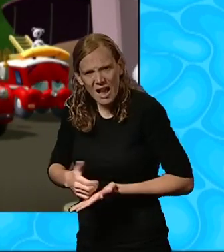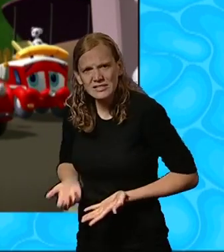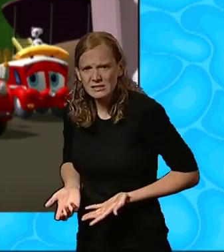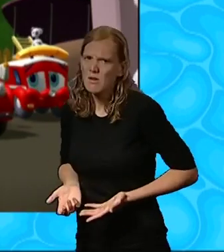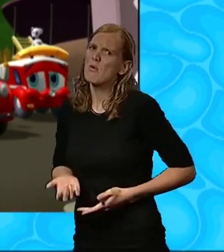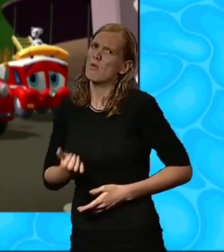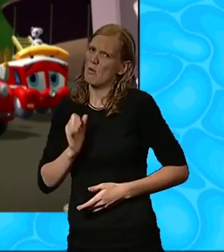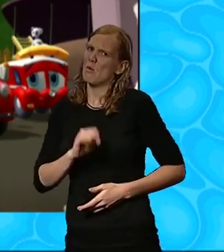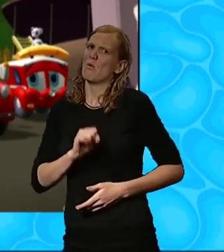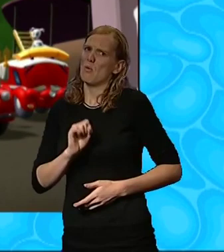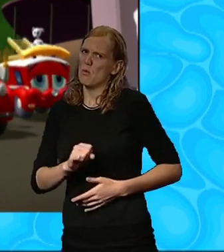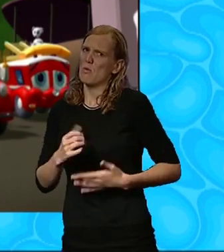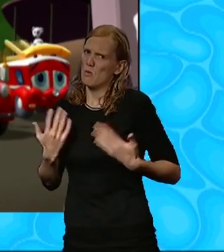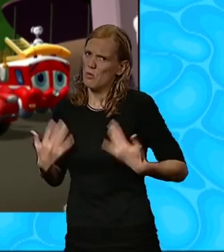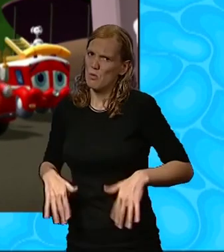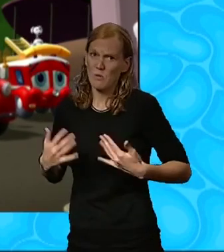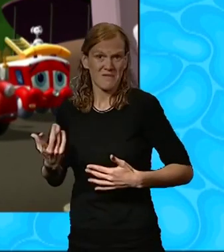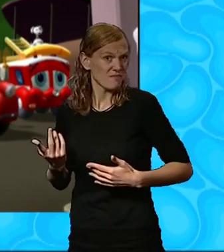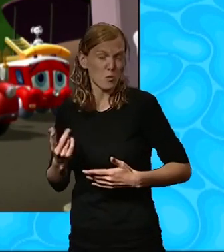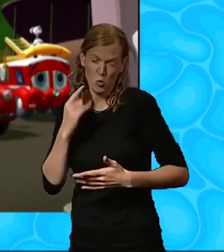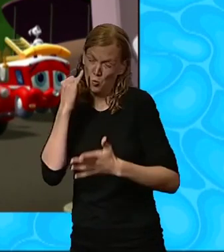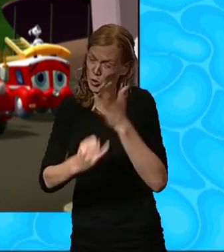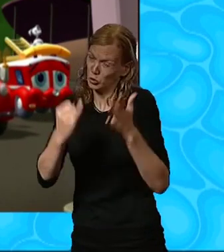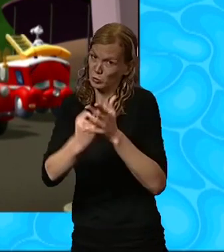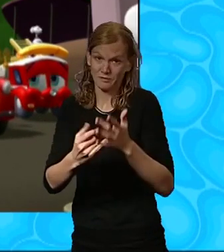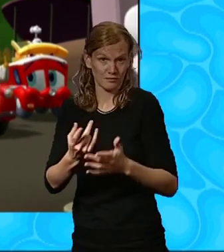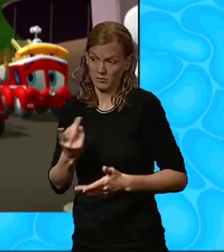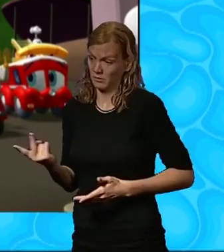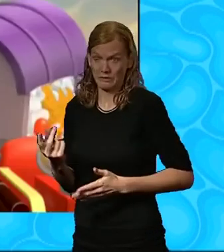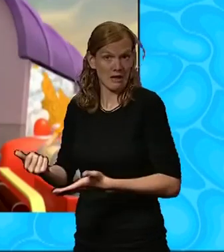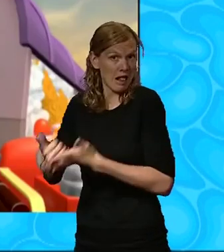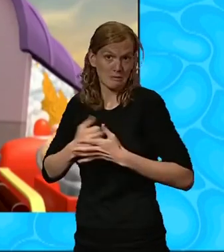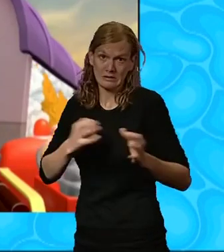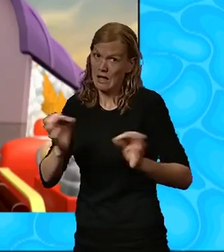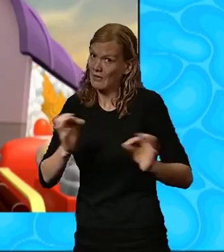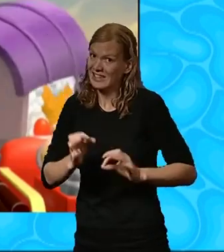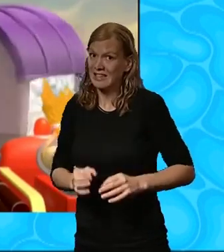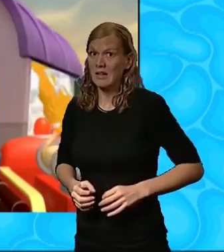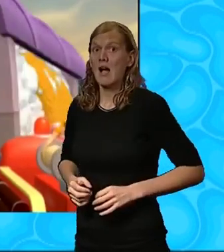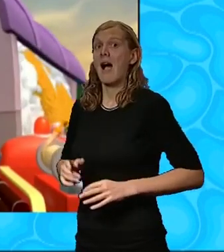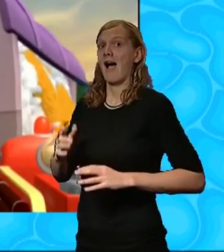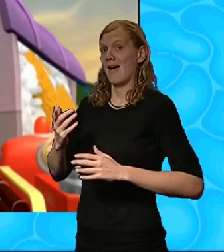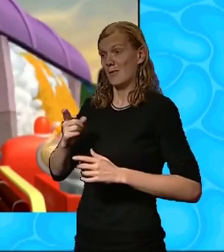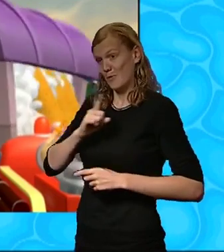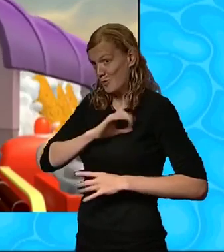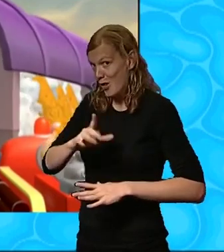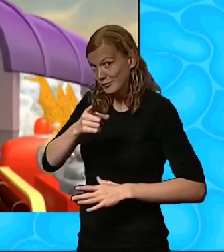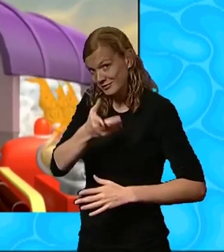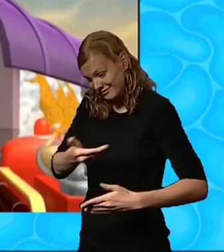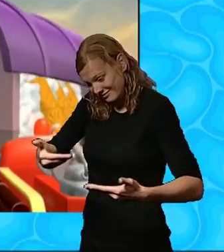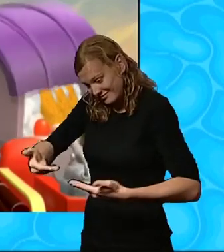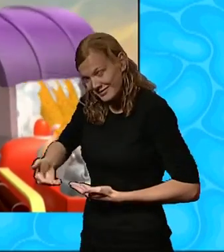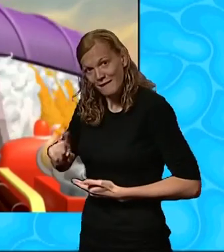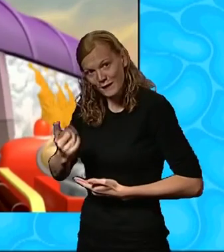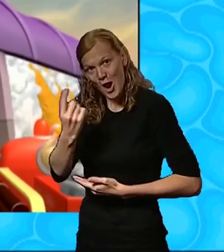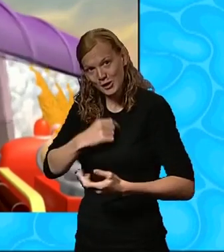it certainly was. I would have been in big trouble if it weren't for these two. Captain, why don't you go through first, sir?